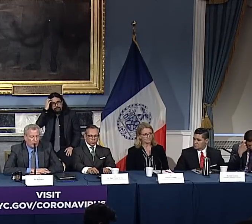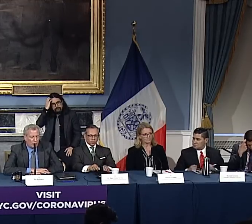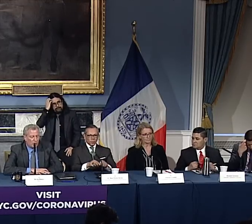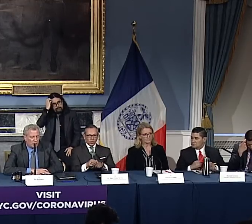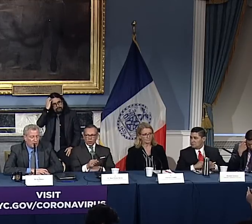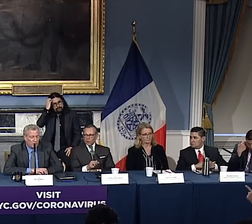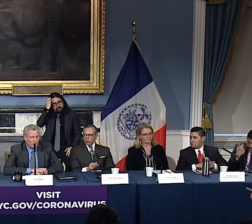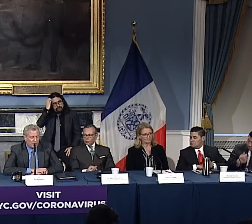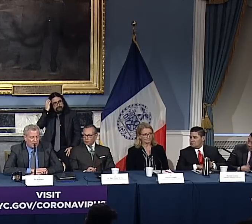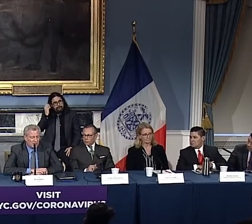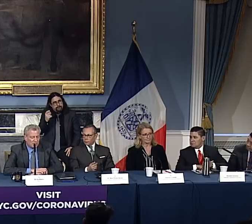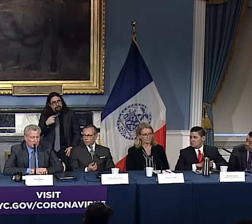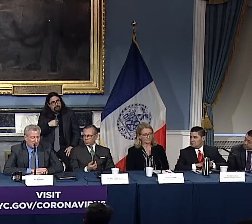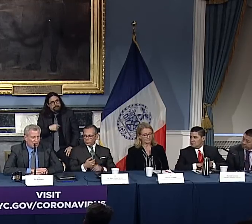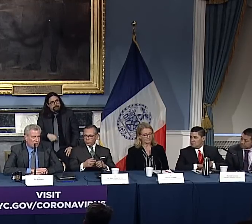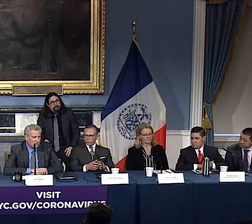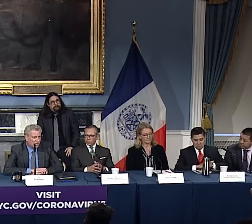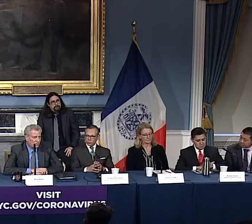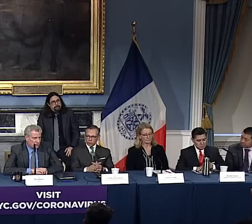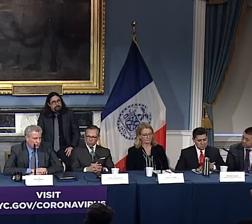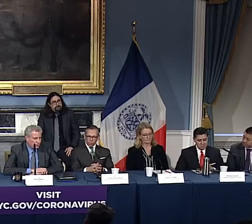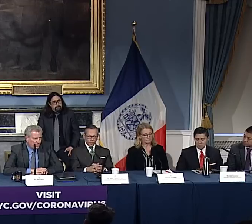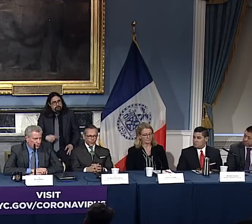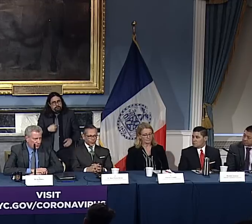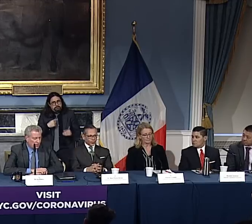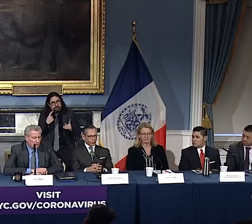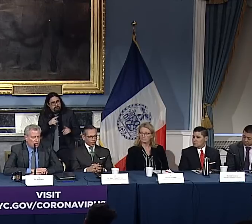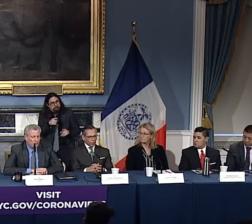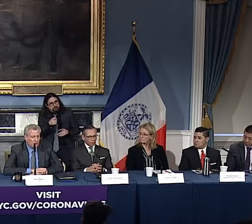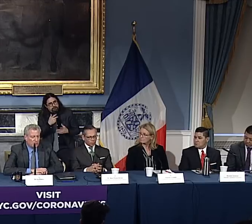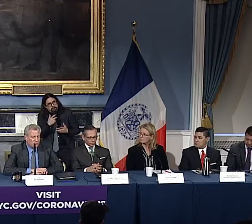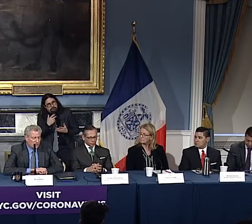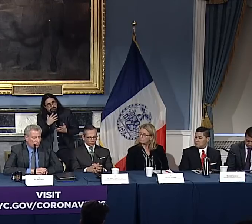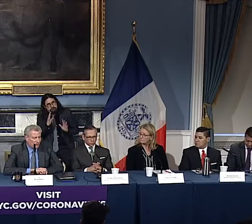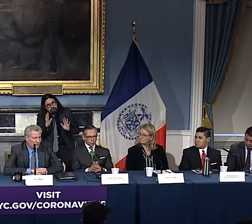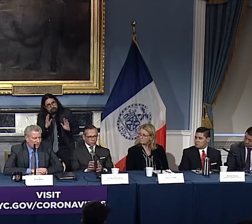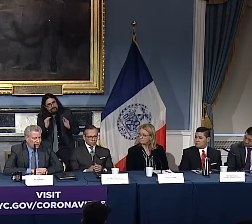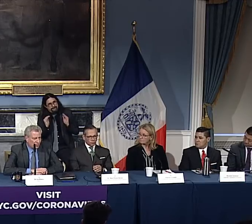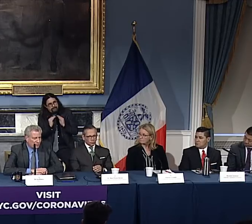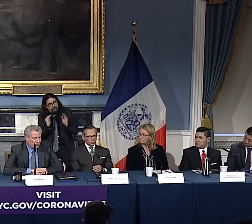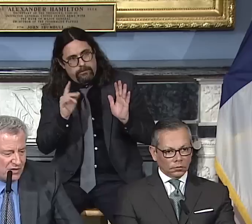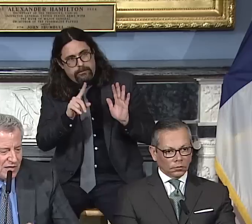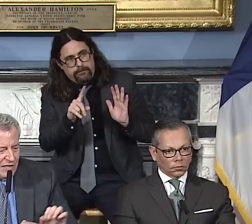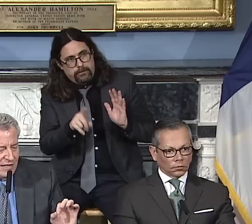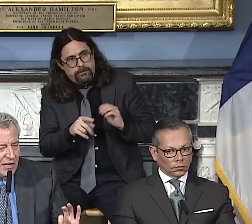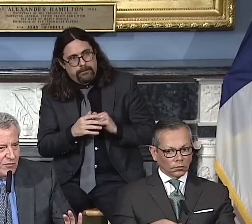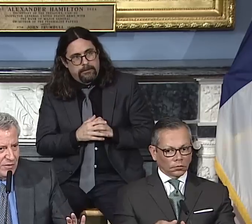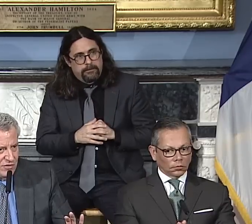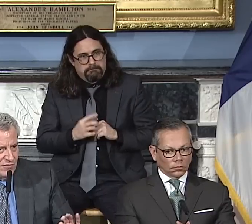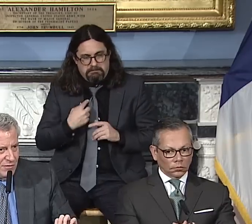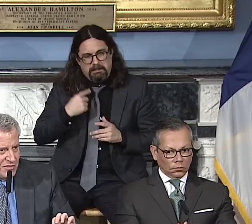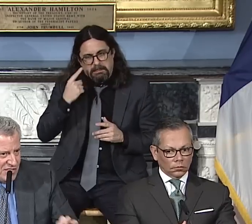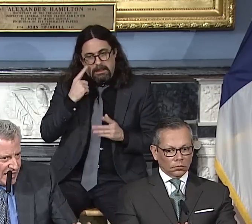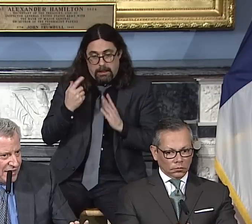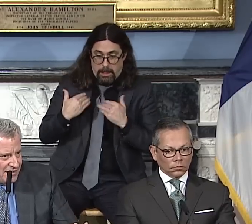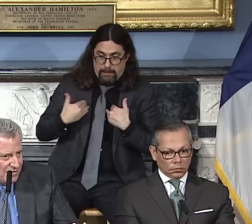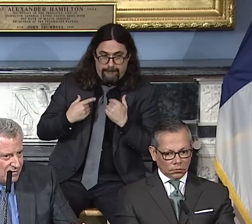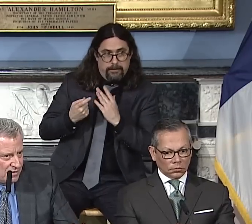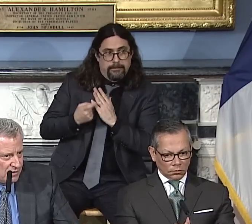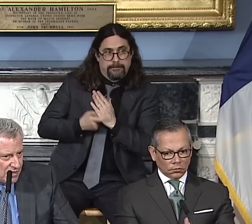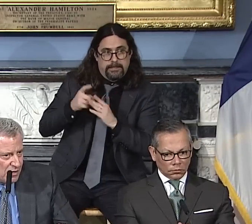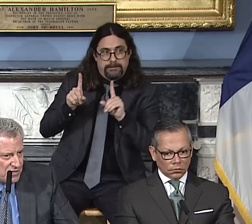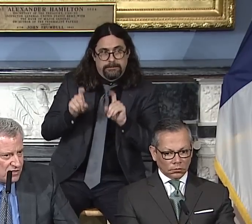Even though I want to believe the automated testing will solve it and solve it soon, there is still a reality that we have to figure out how to get that information from the